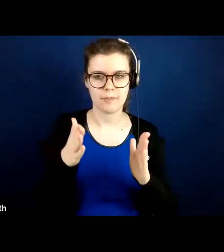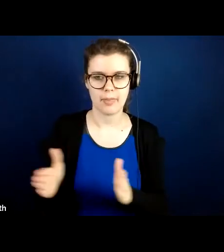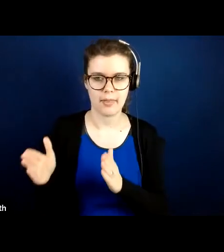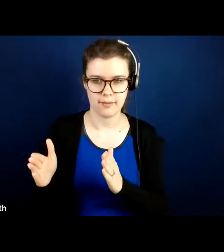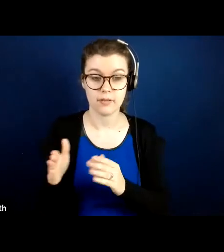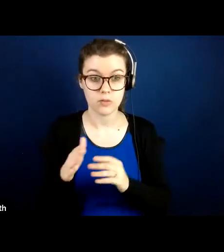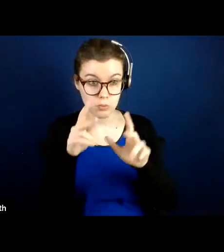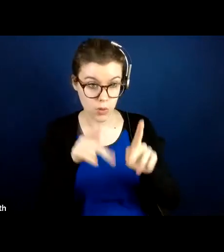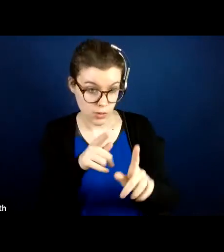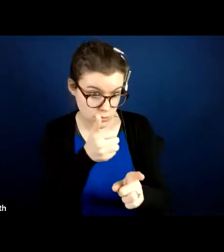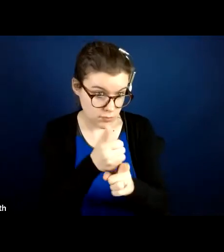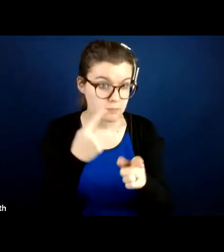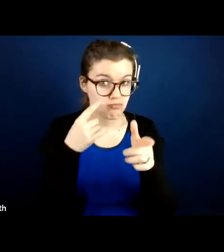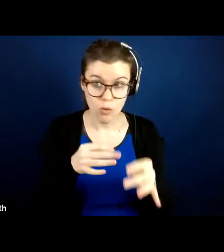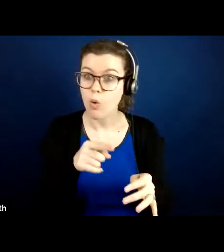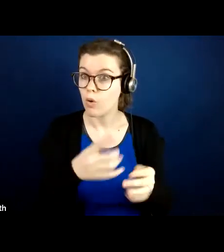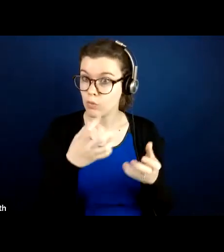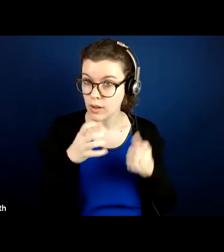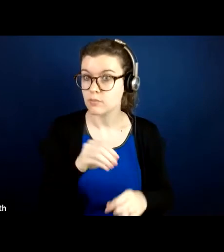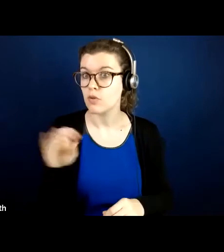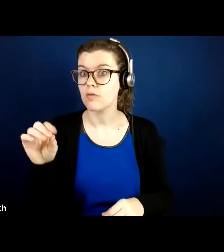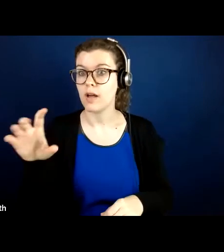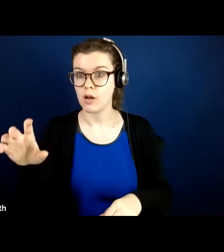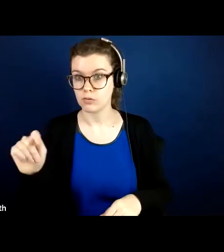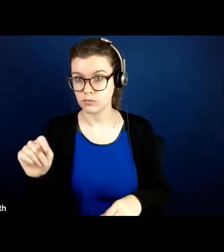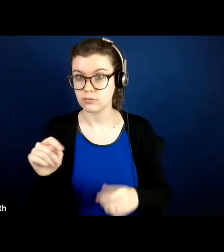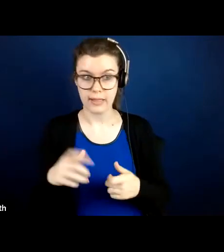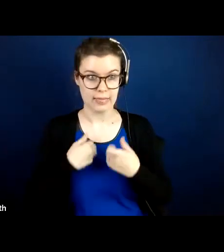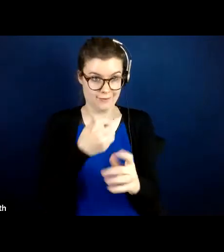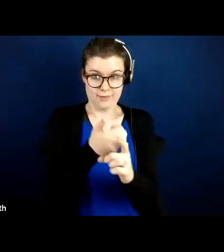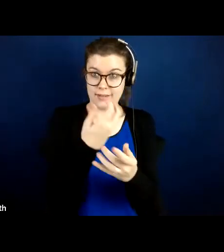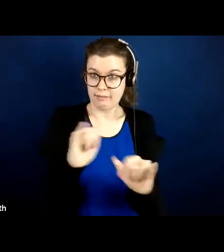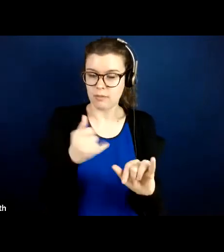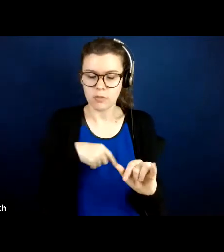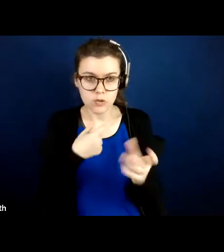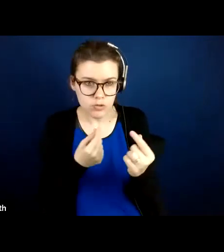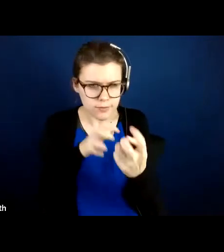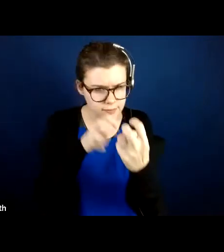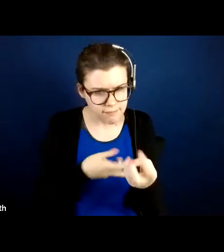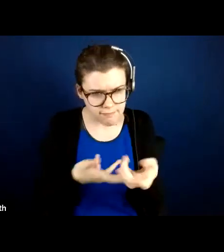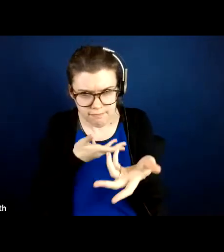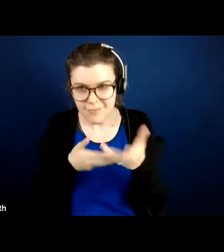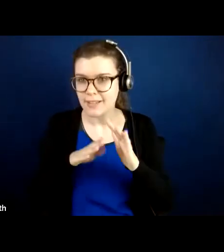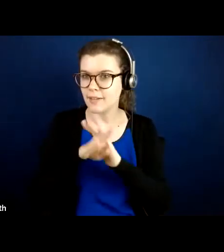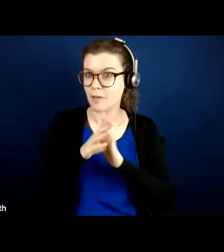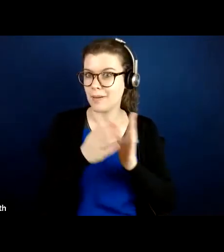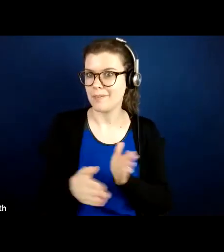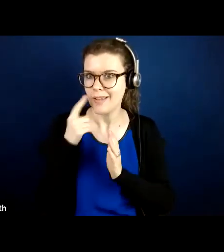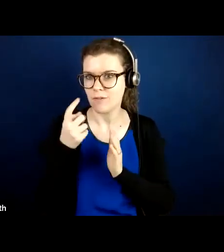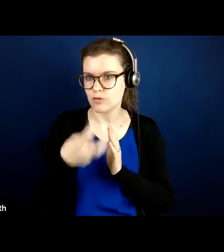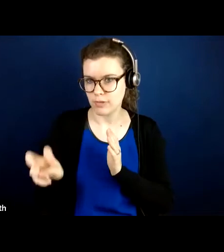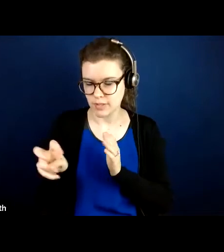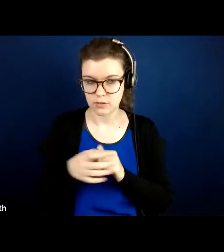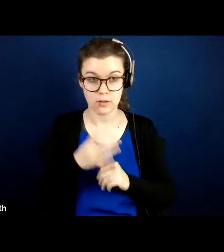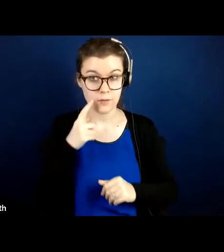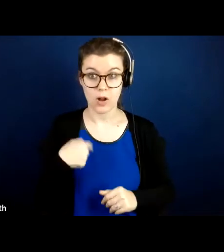has decided that they want to move out and live independently, we work with them to create a transition plan. And for us,